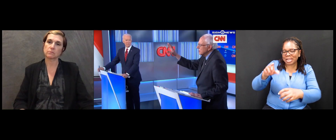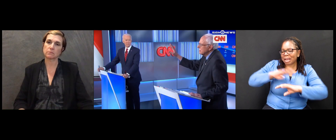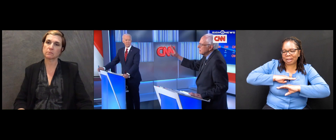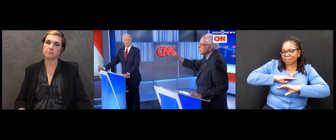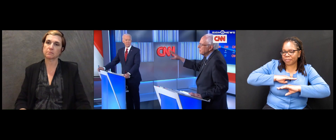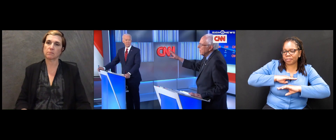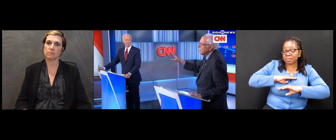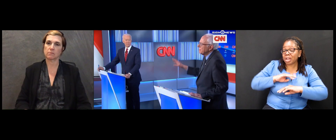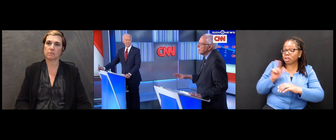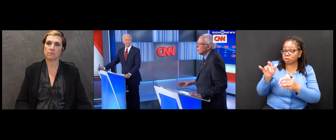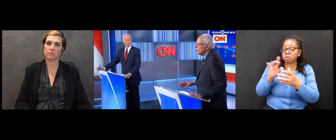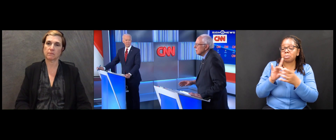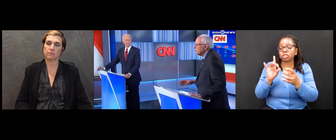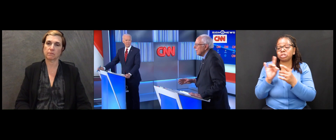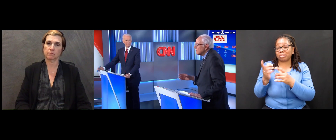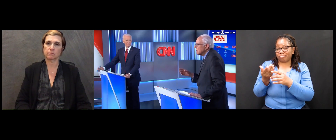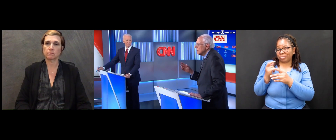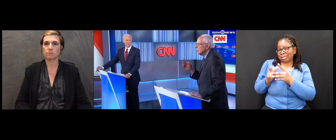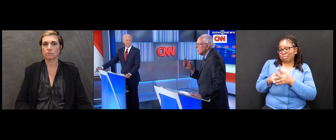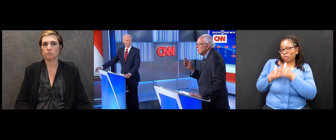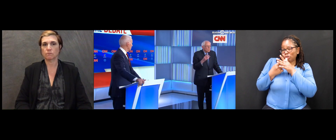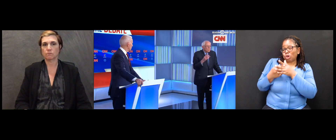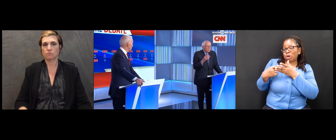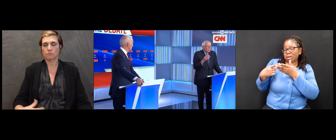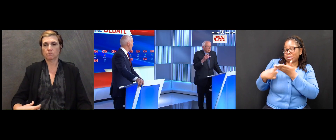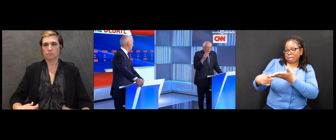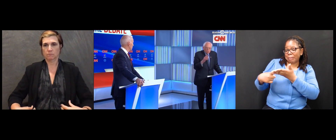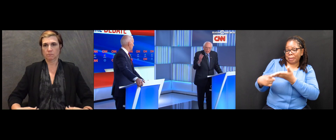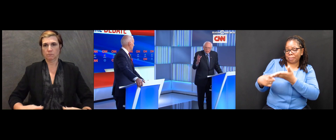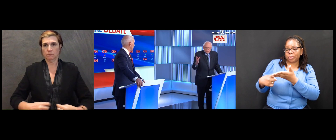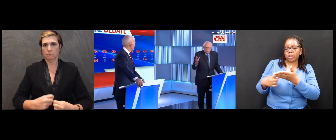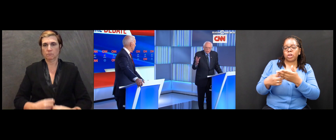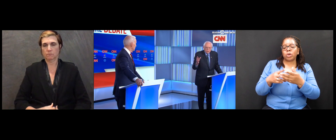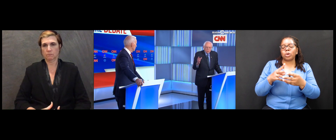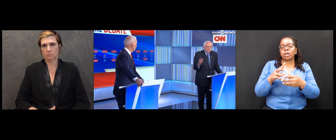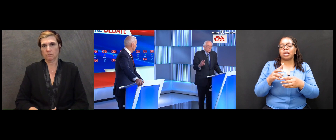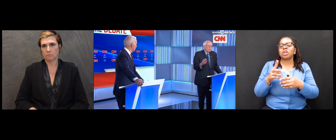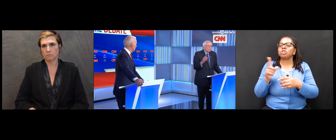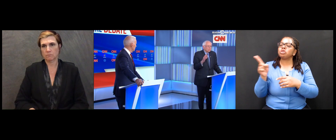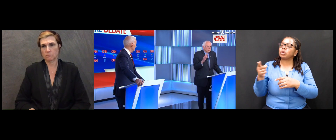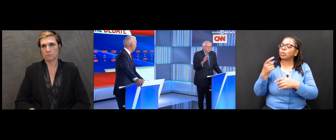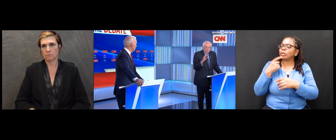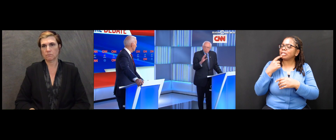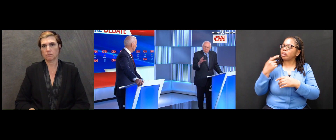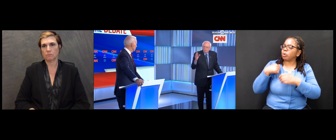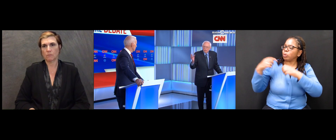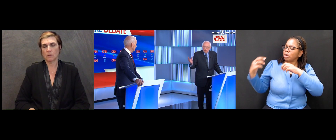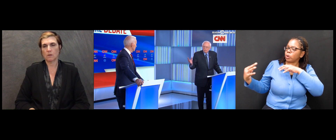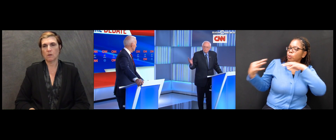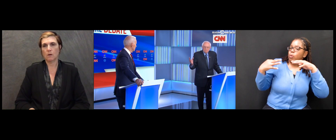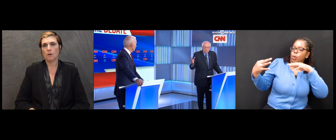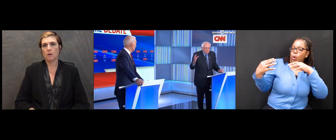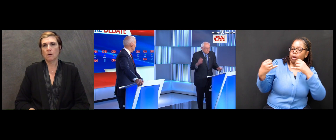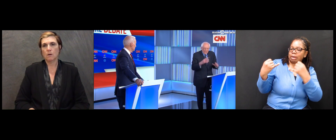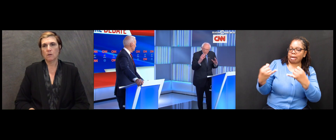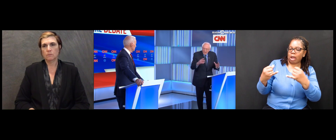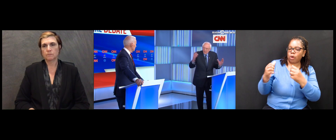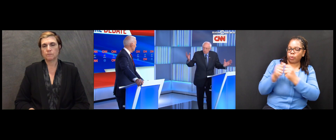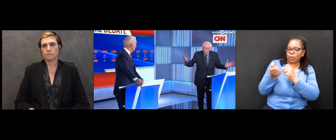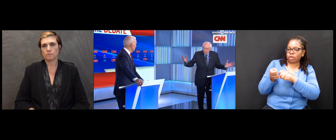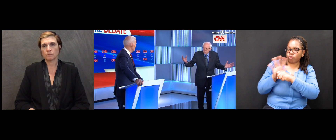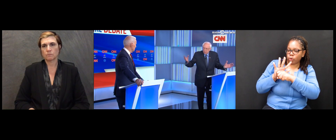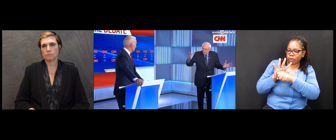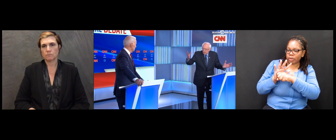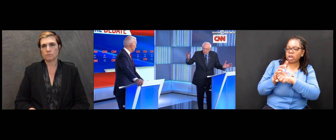this debate talking about a warlike situation in terms of the coronavirus. And we said we have to